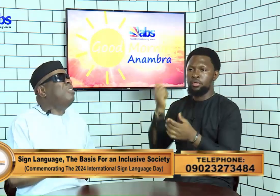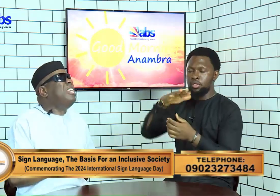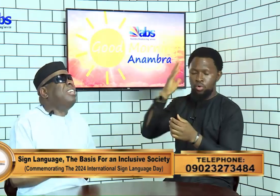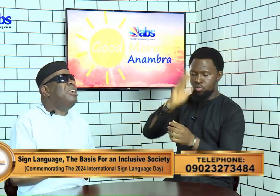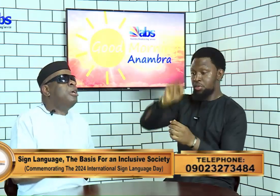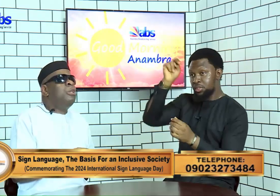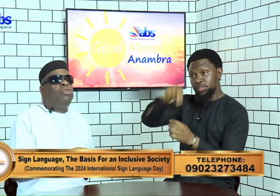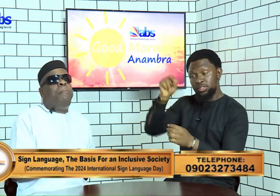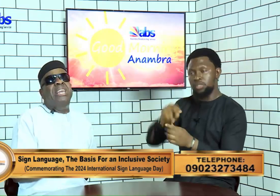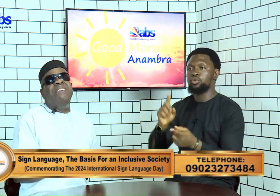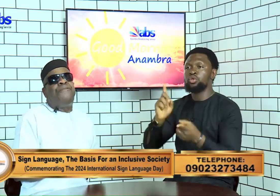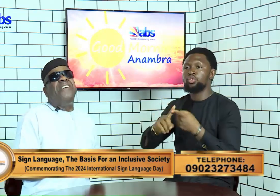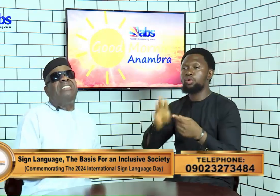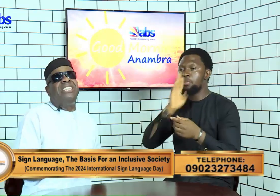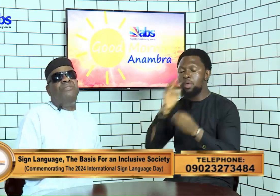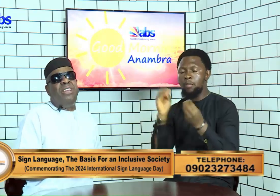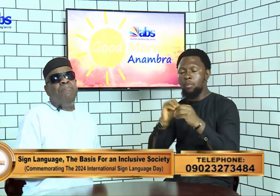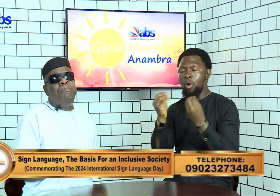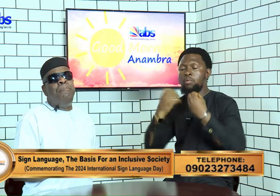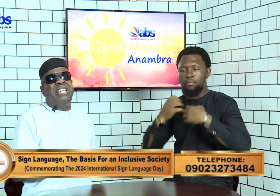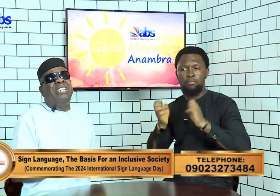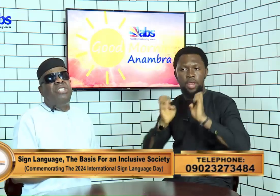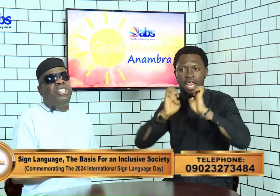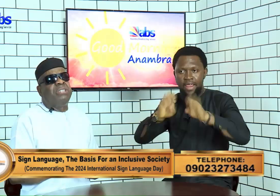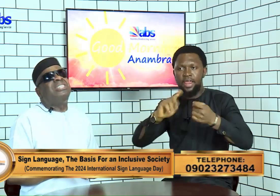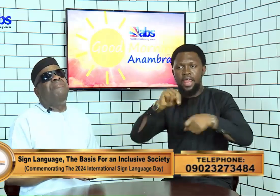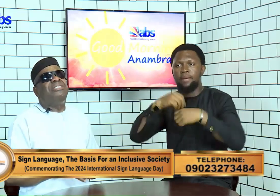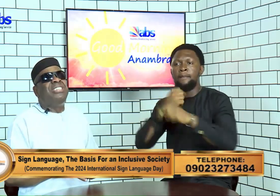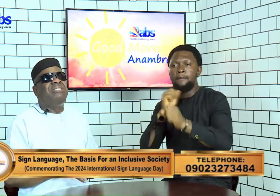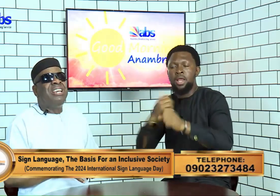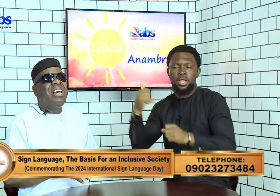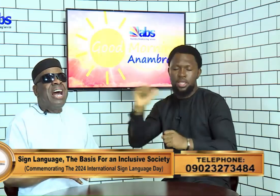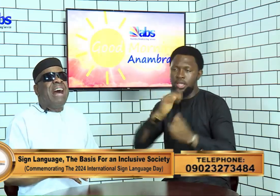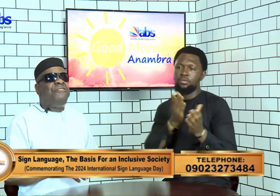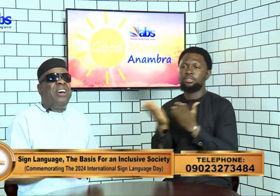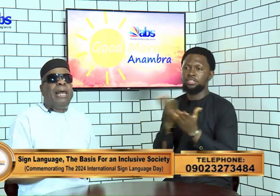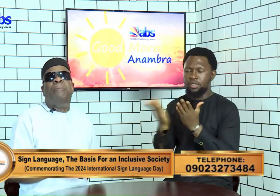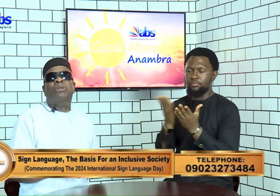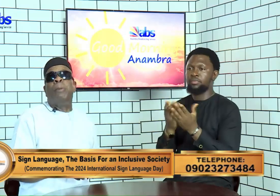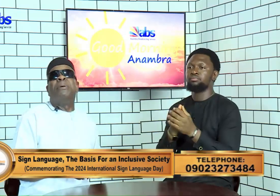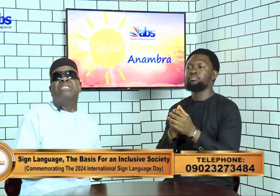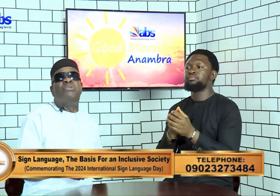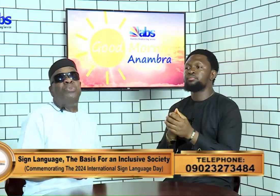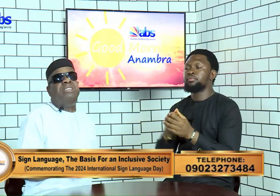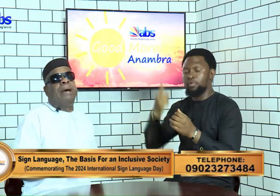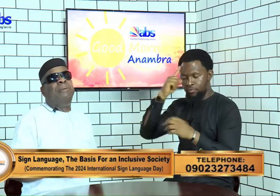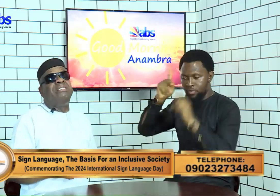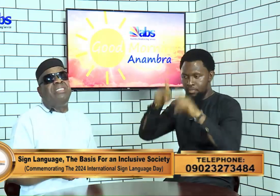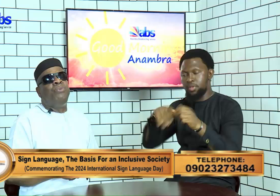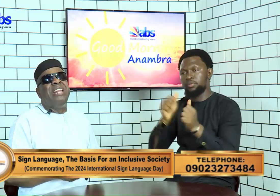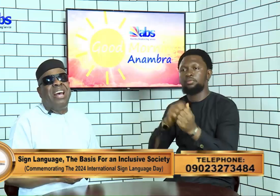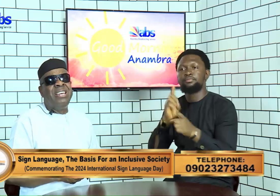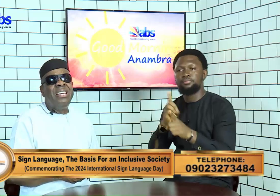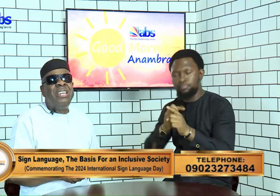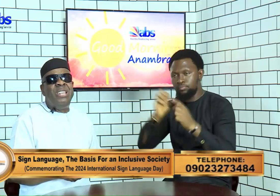will need to be effective in making their services available to persons with